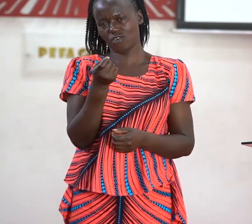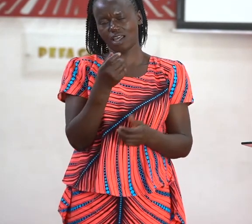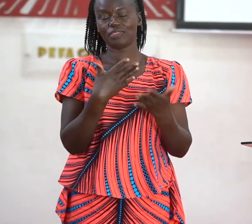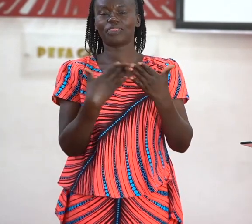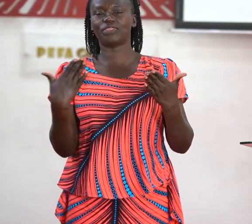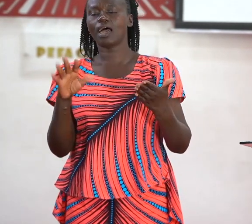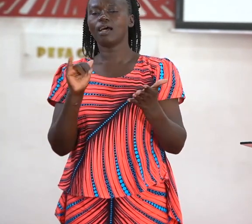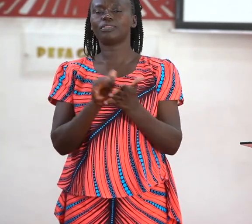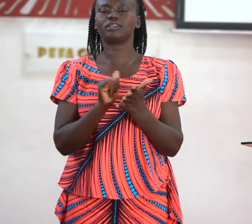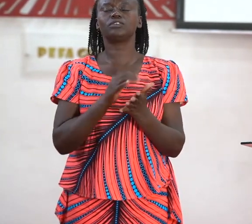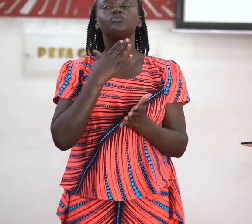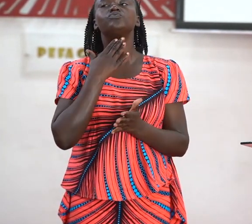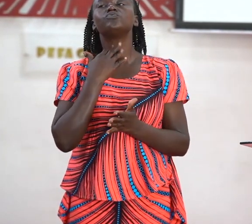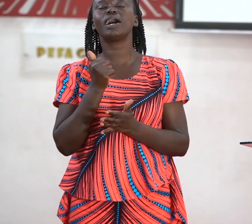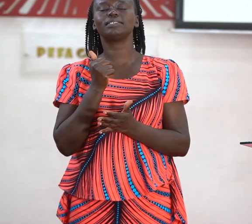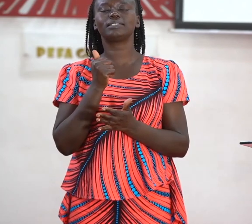a few things that I would like